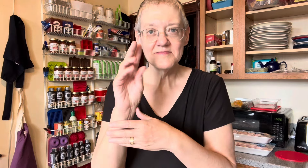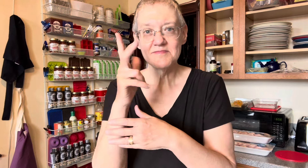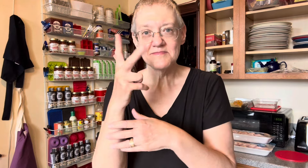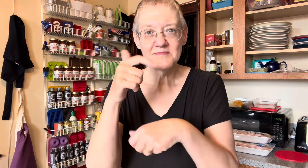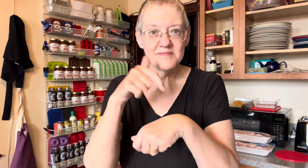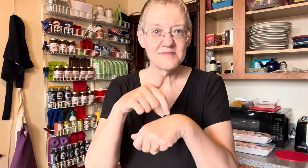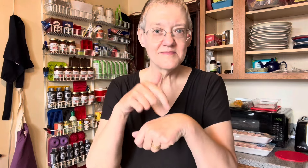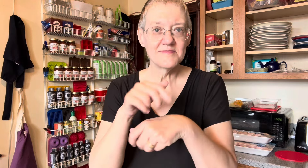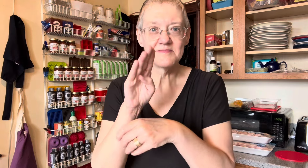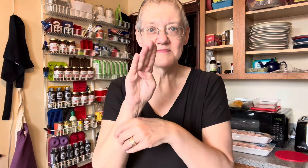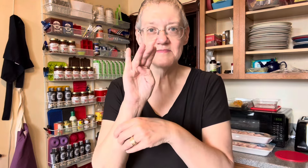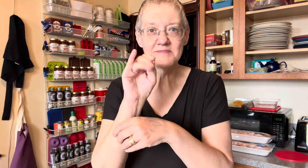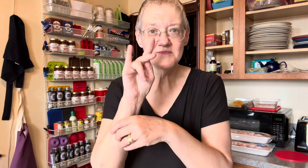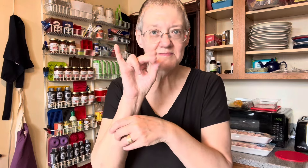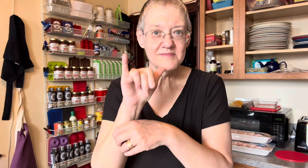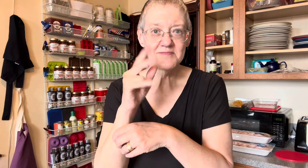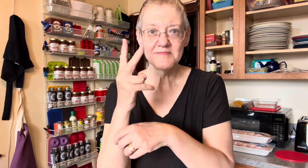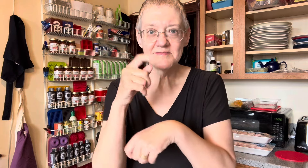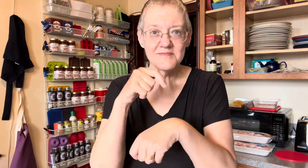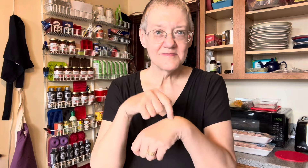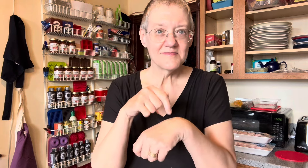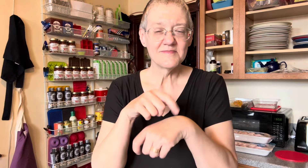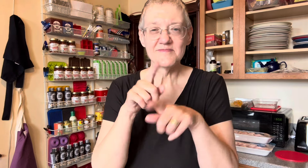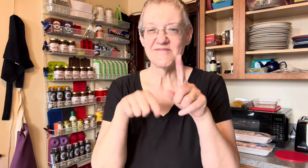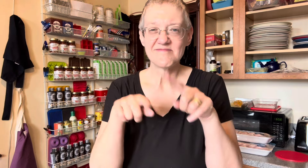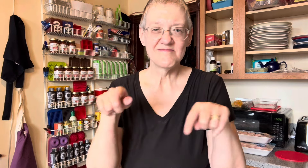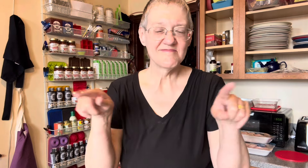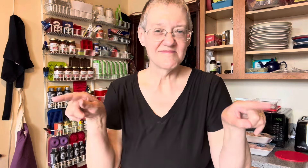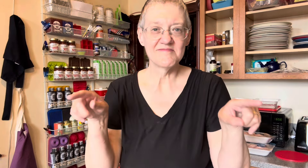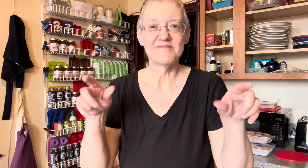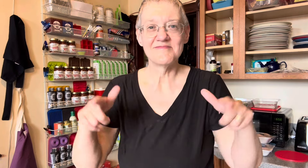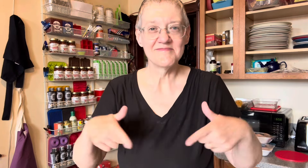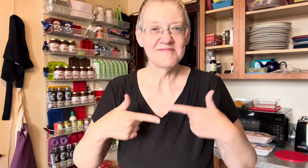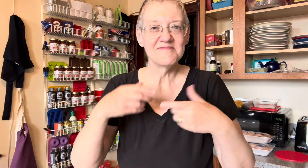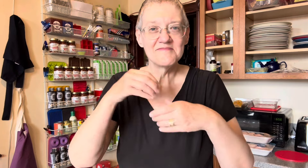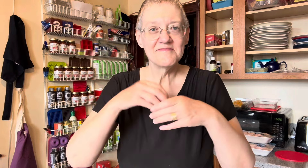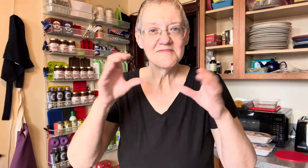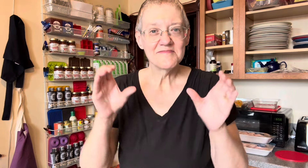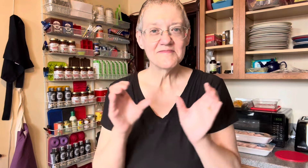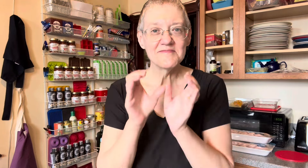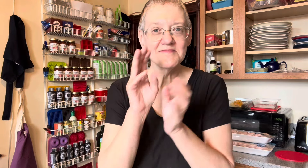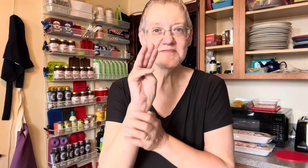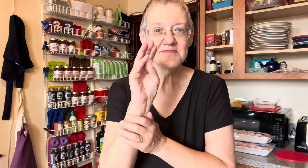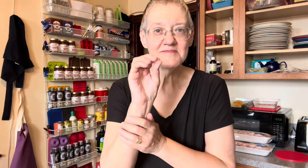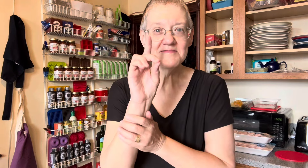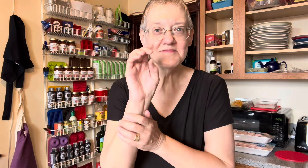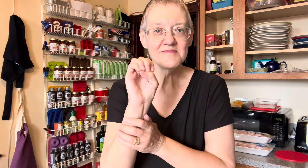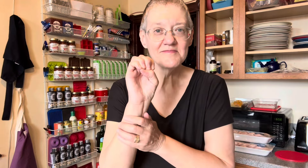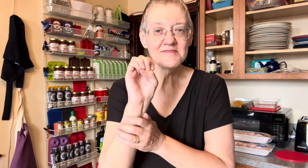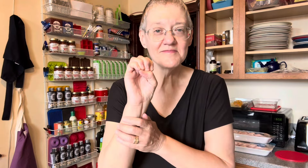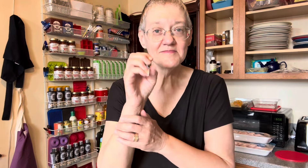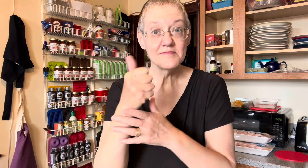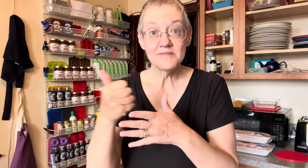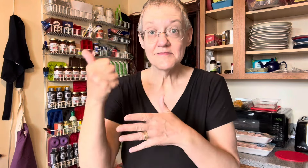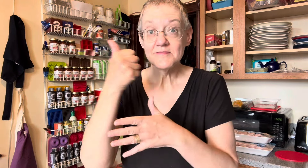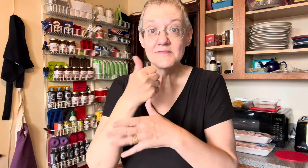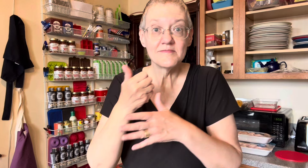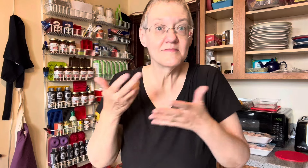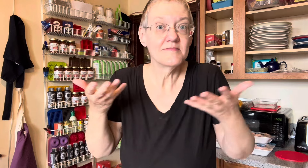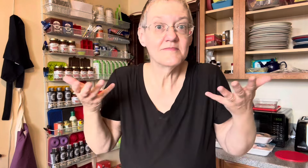He's also been having lots of treatments to keep the cancer from spreading and a lot of recovery time. So being in